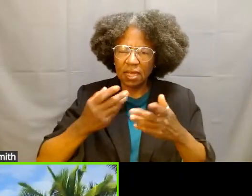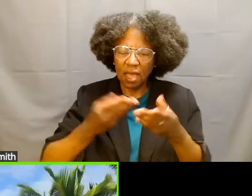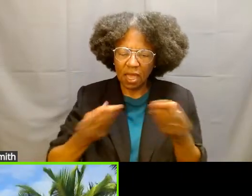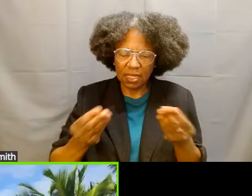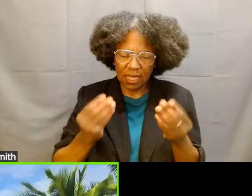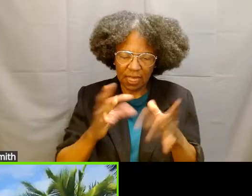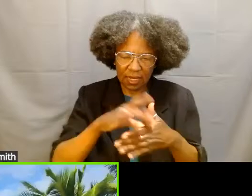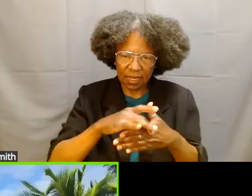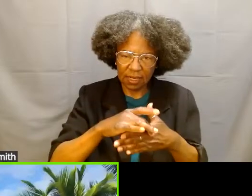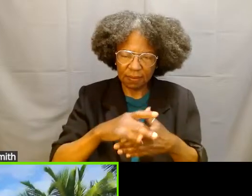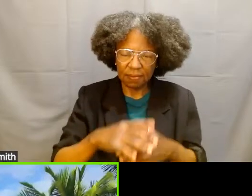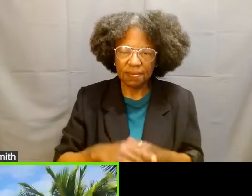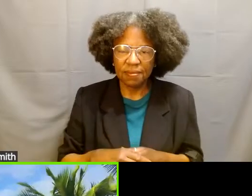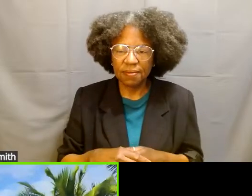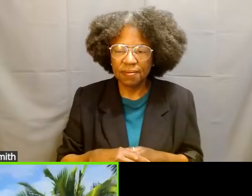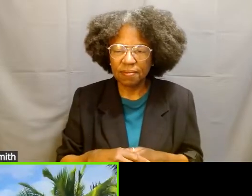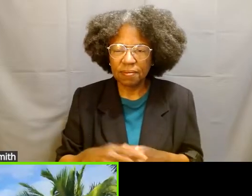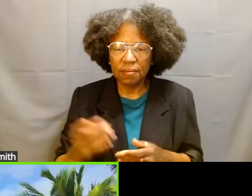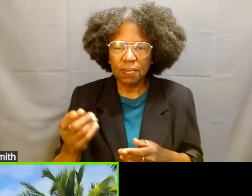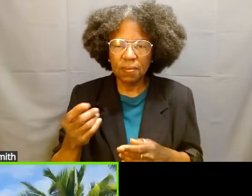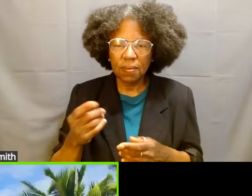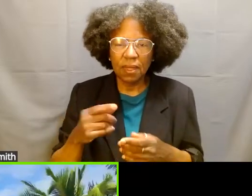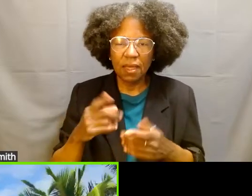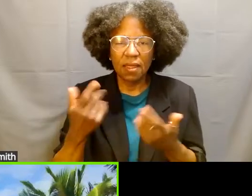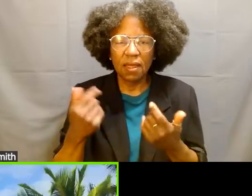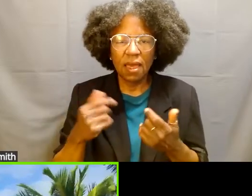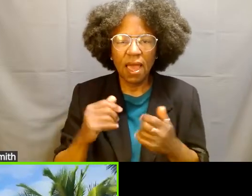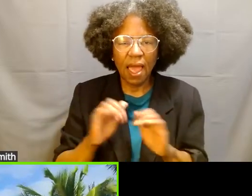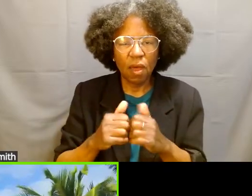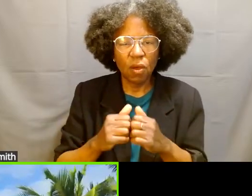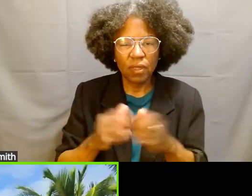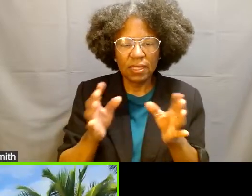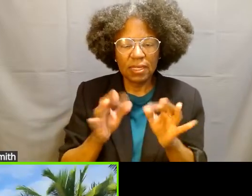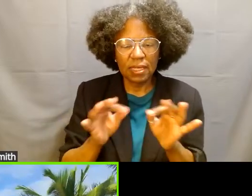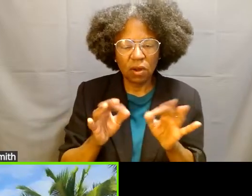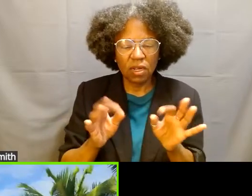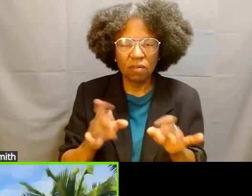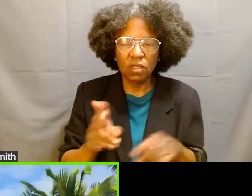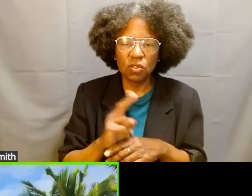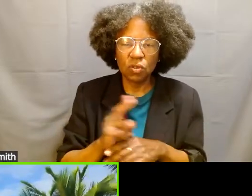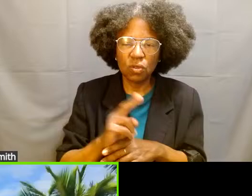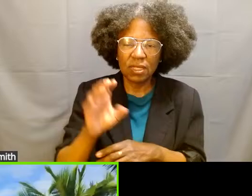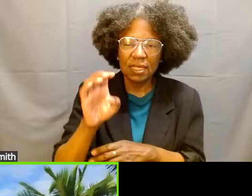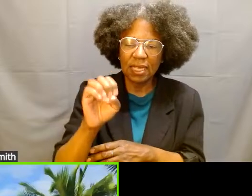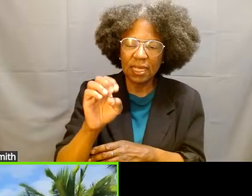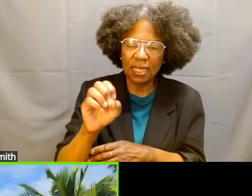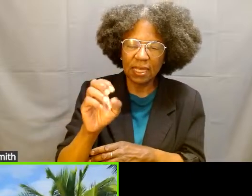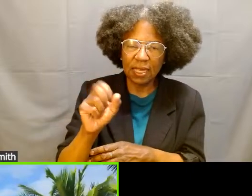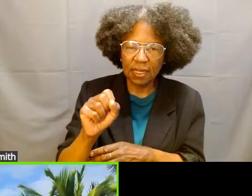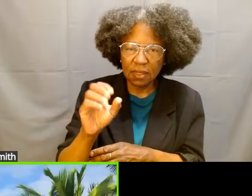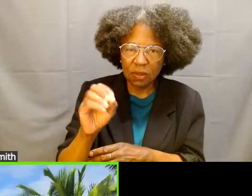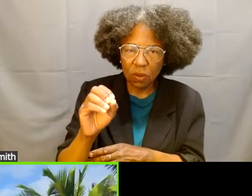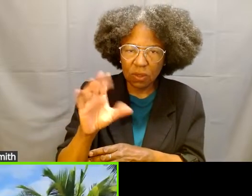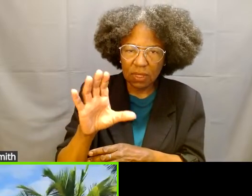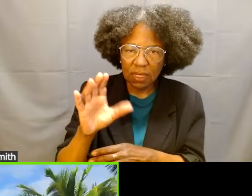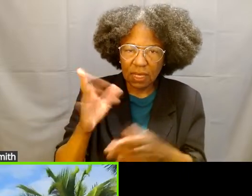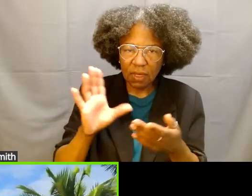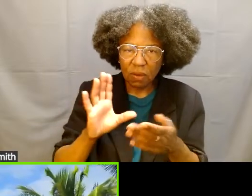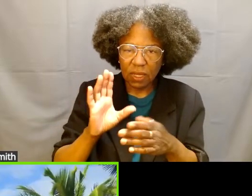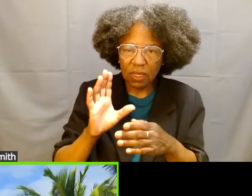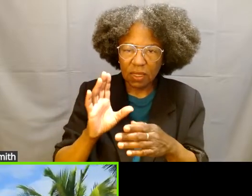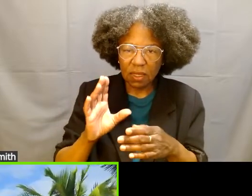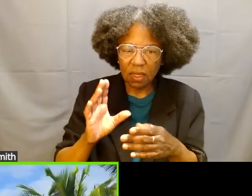protests further demonstrate how the narrative promoted by the ECMC foster hostility toward Jewish